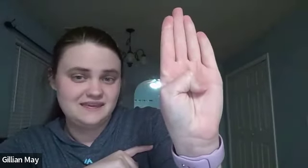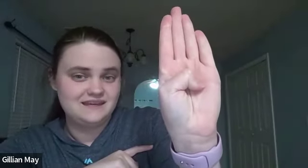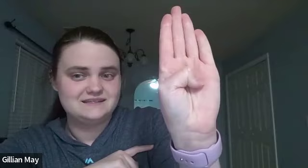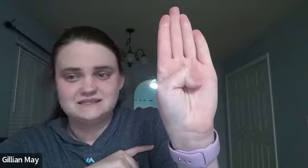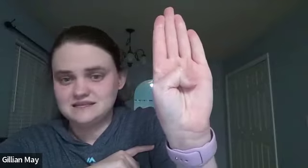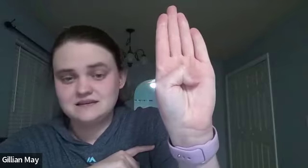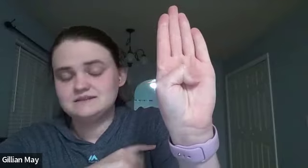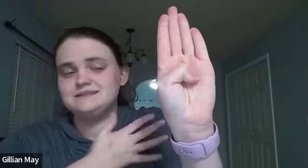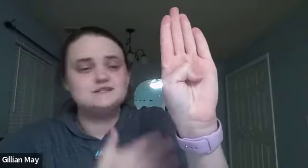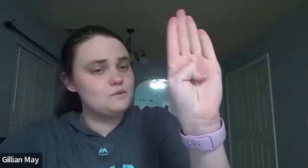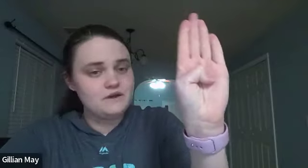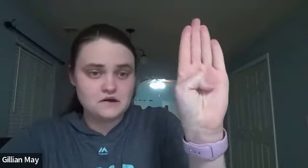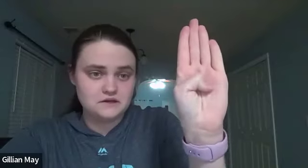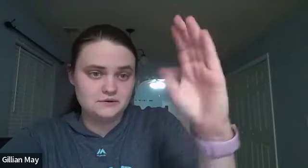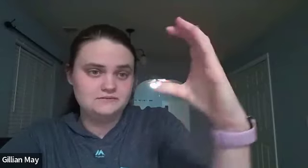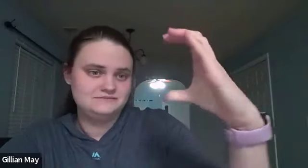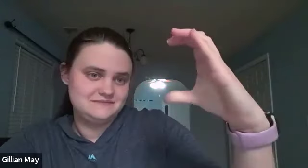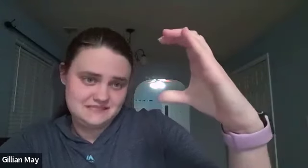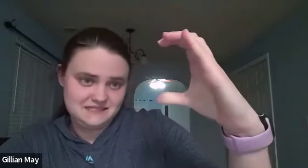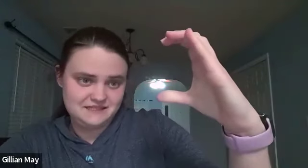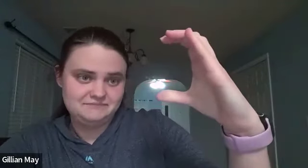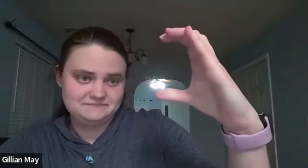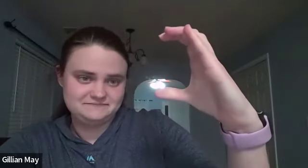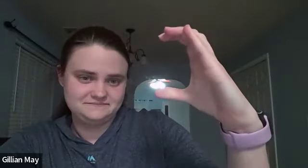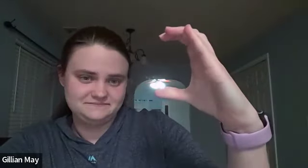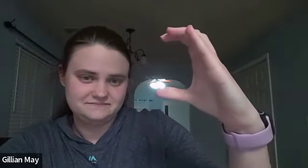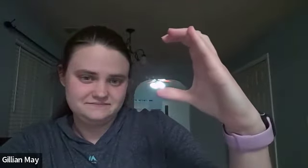Then C is one we've all known, C.